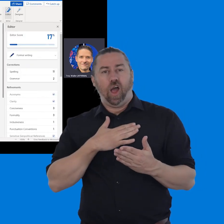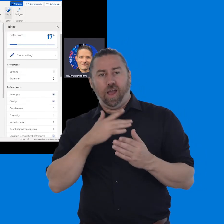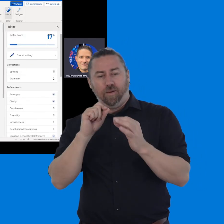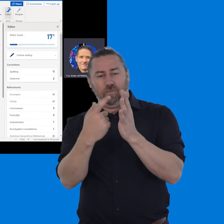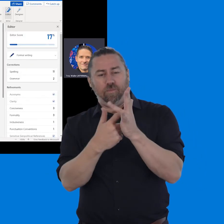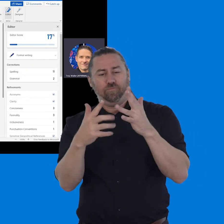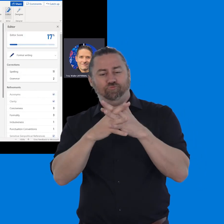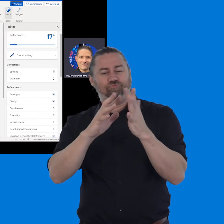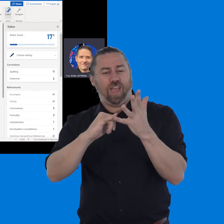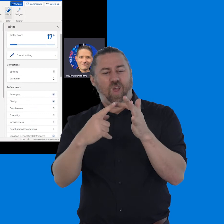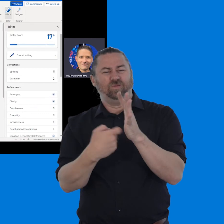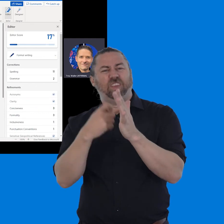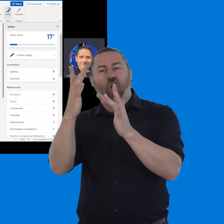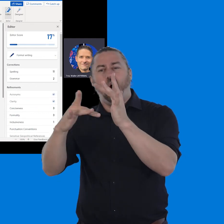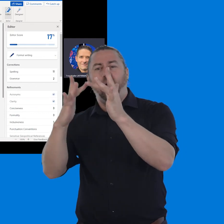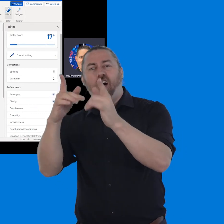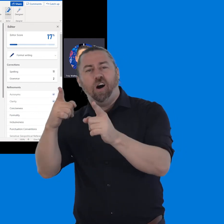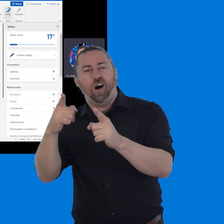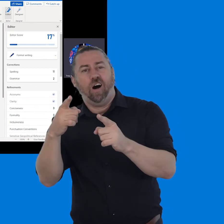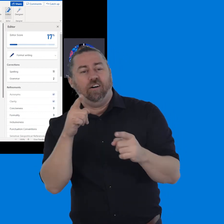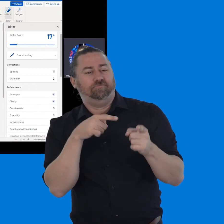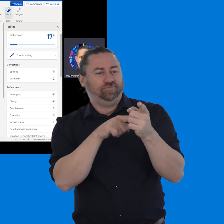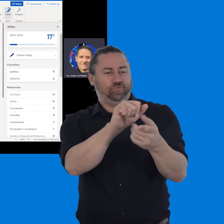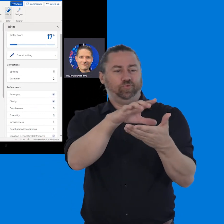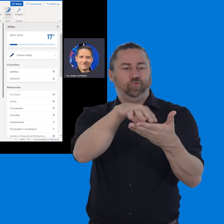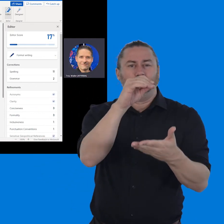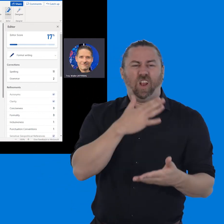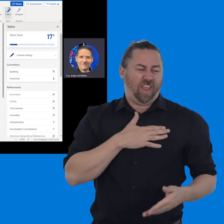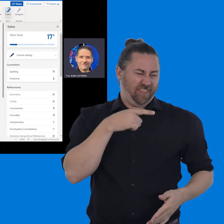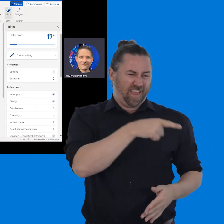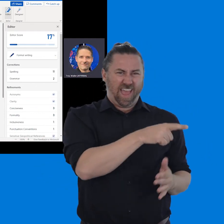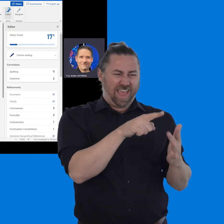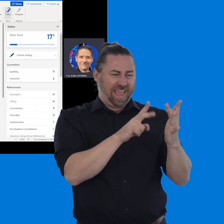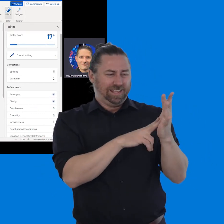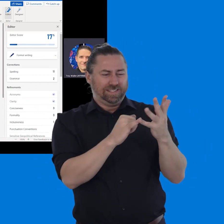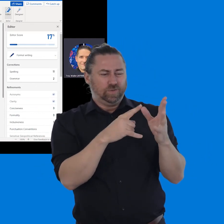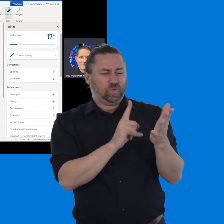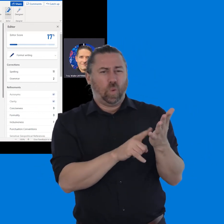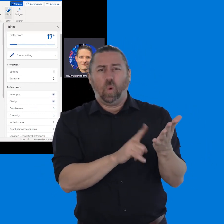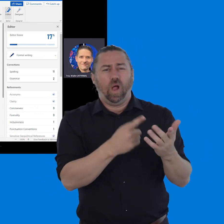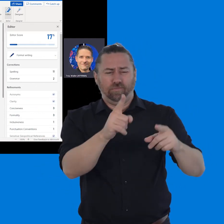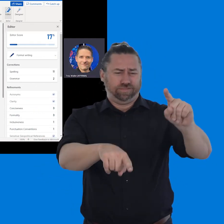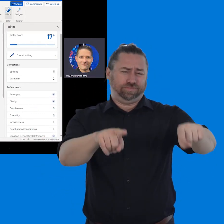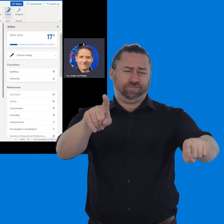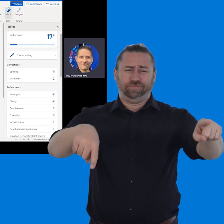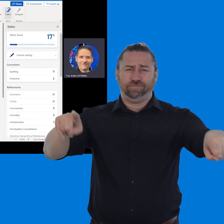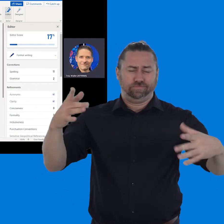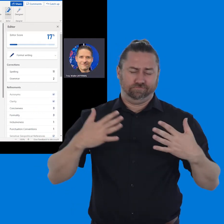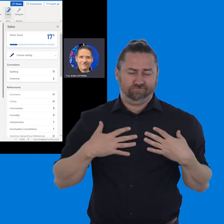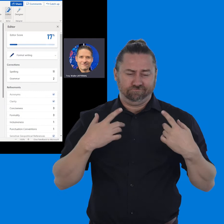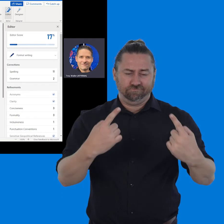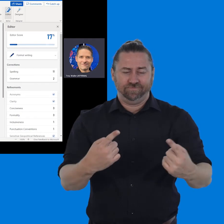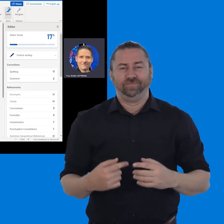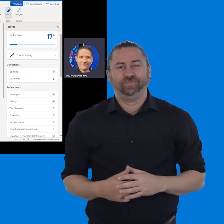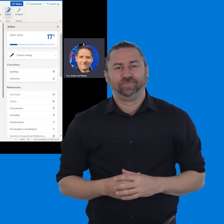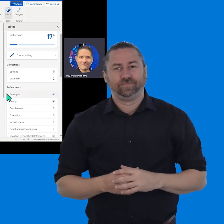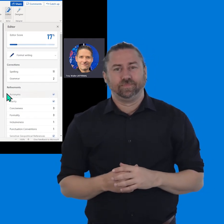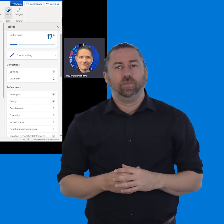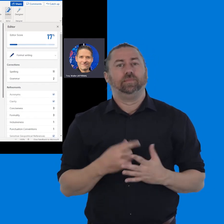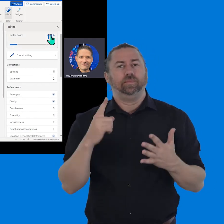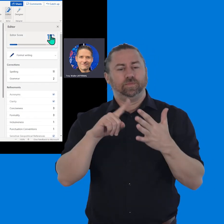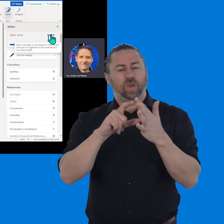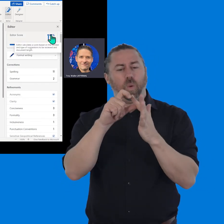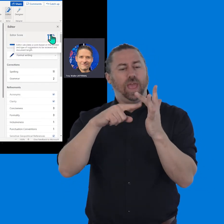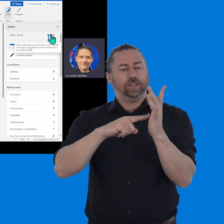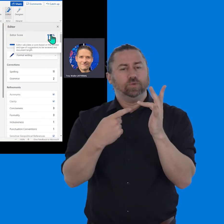some students are going to do better in the browser, some students are going to do better in the fully installed version, and that's entirely their choice. Okay,